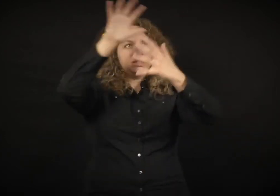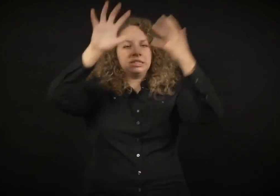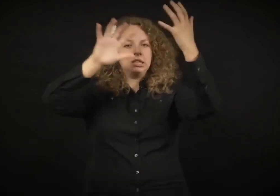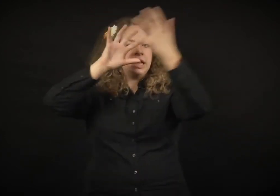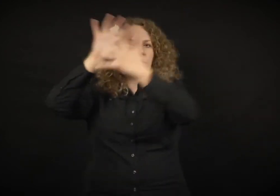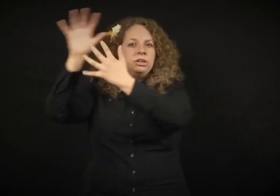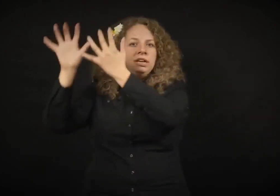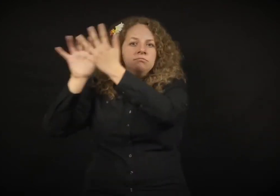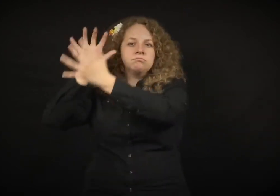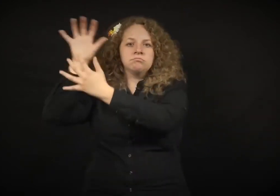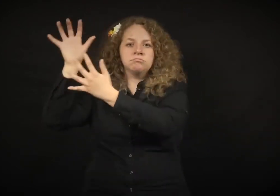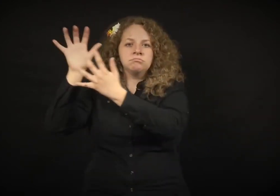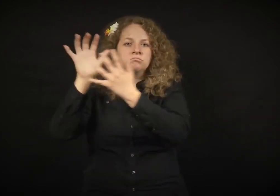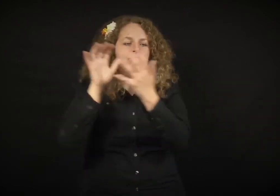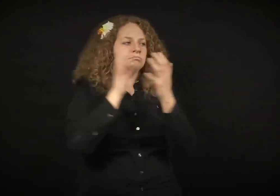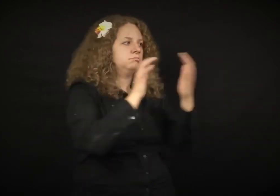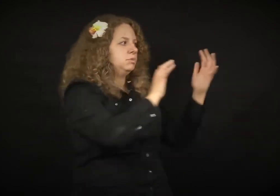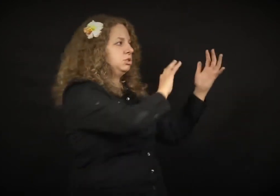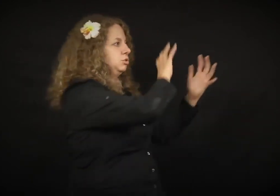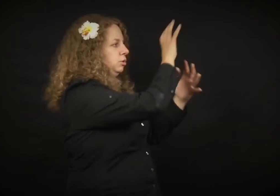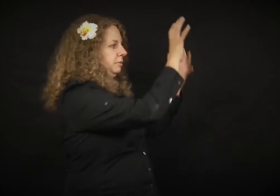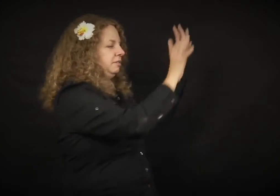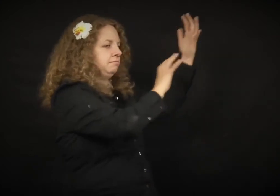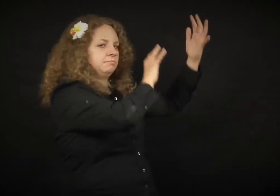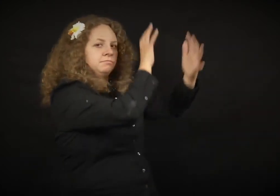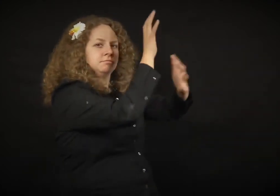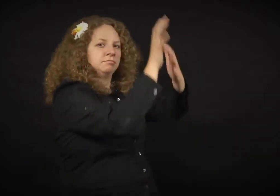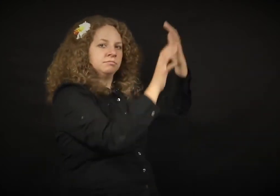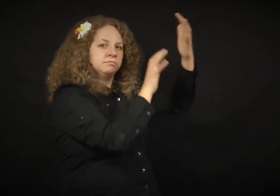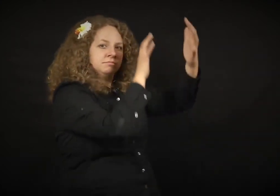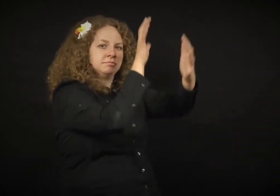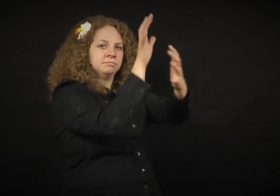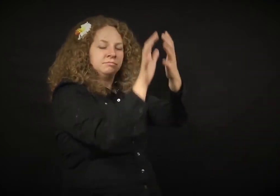It's cloudy, stormy.